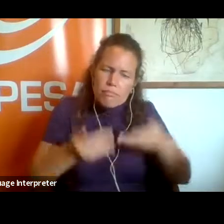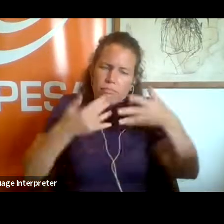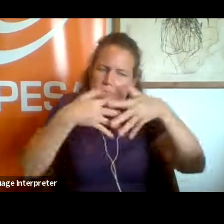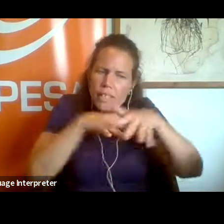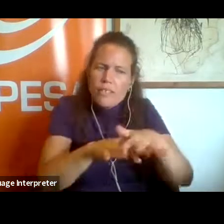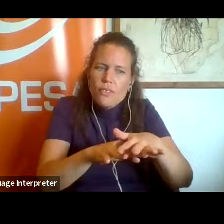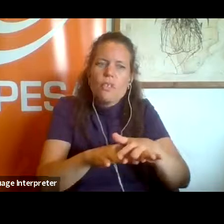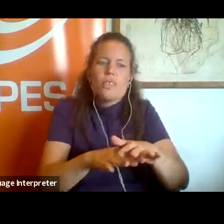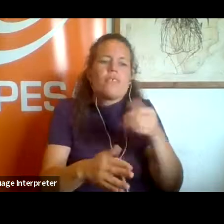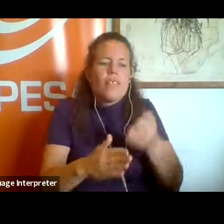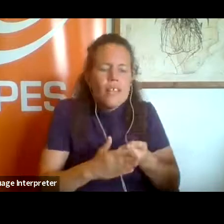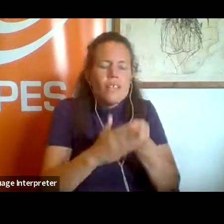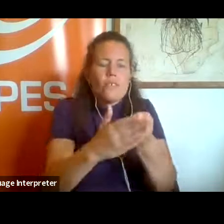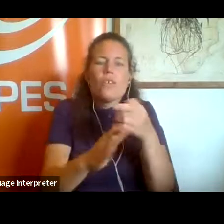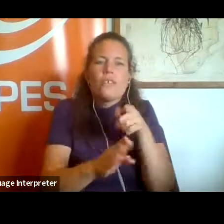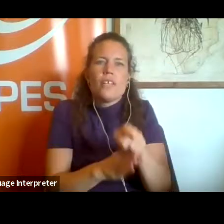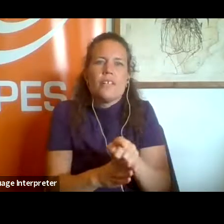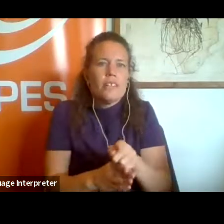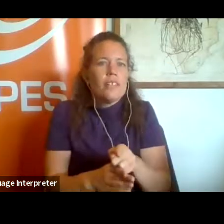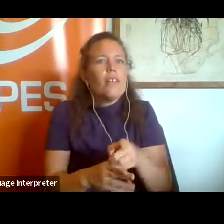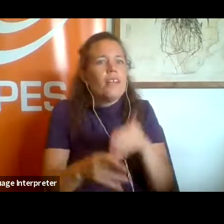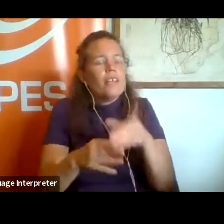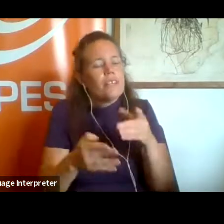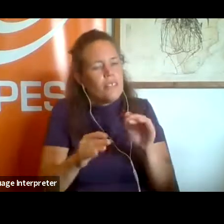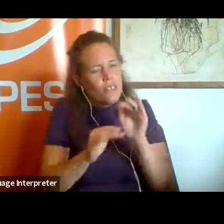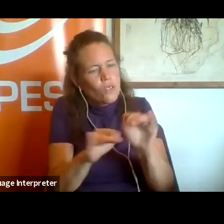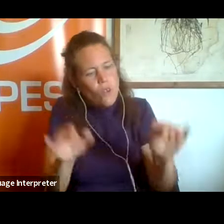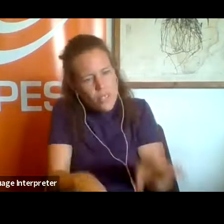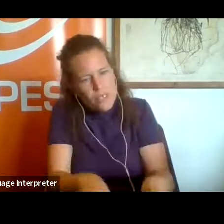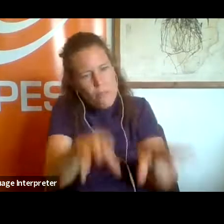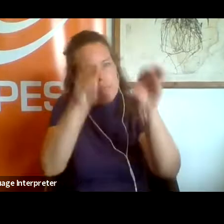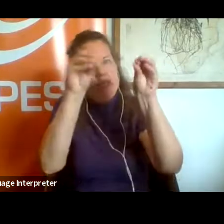endorse it? Is it actually a real call that you pick up?